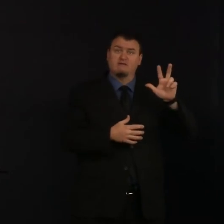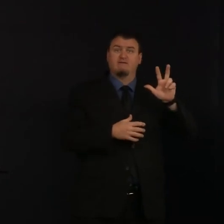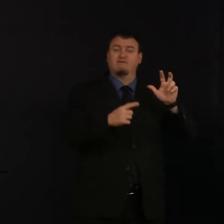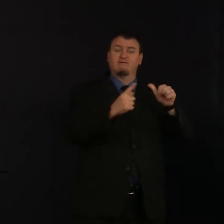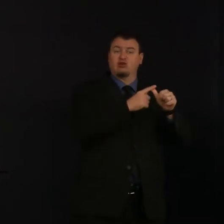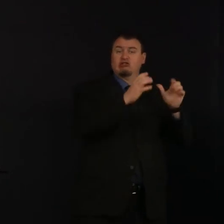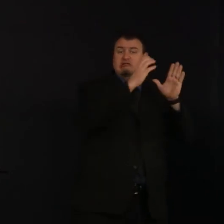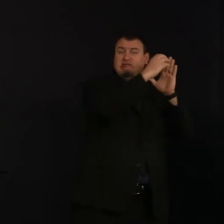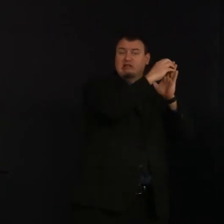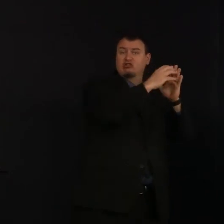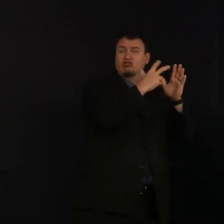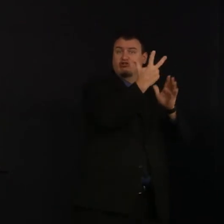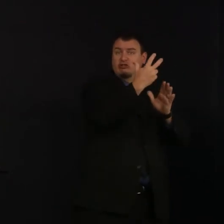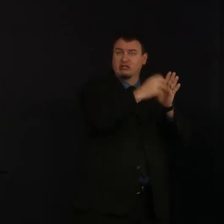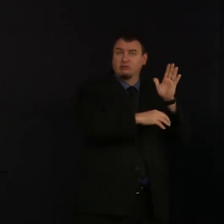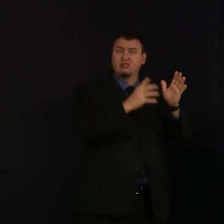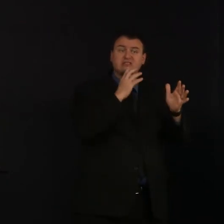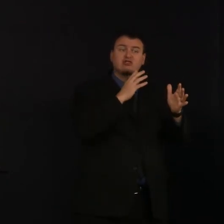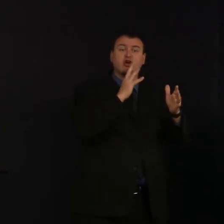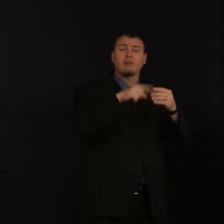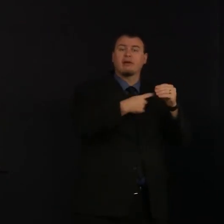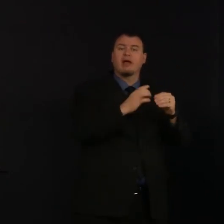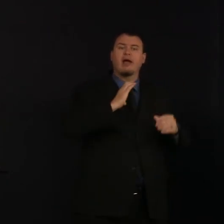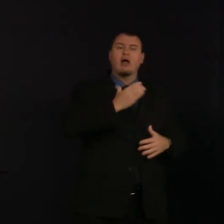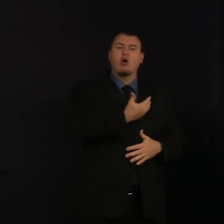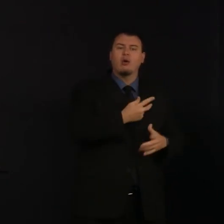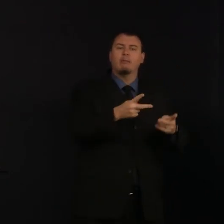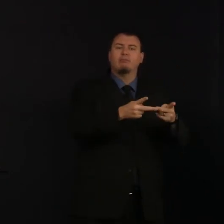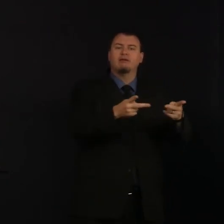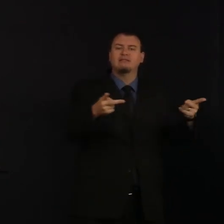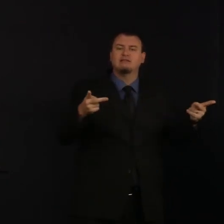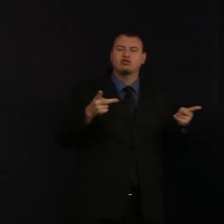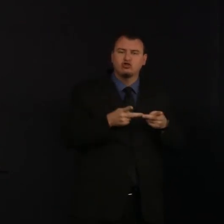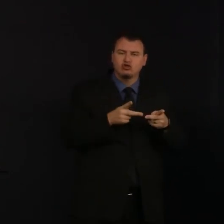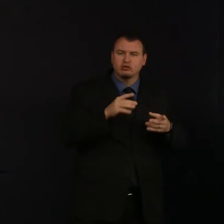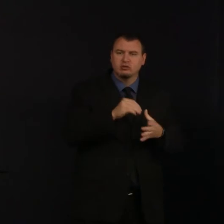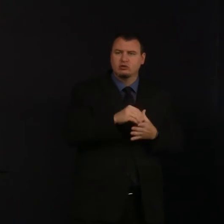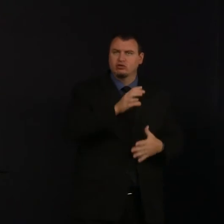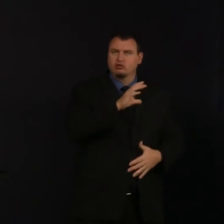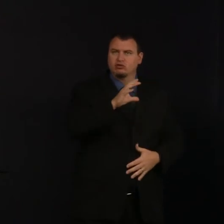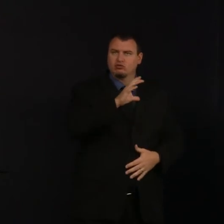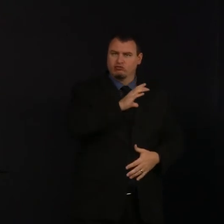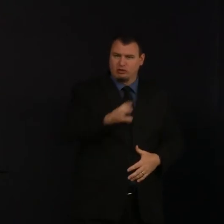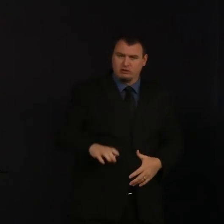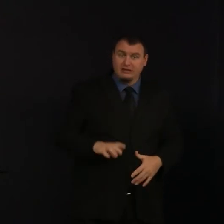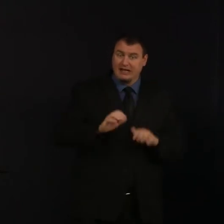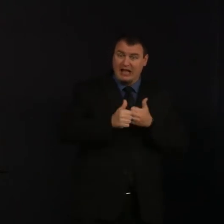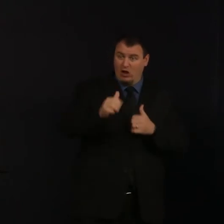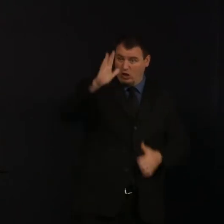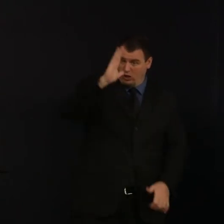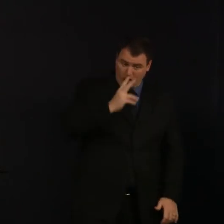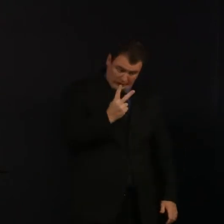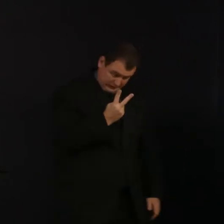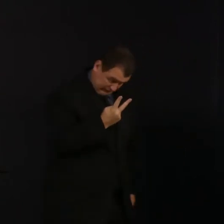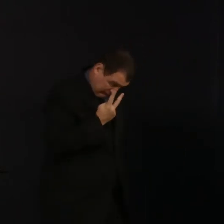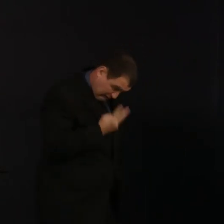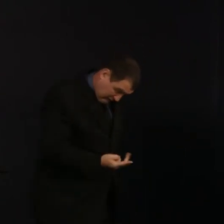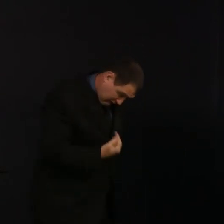Studying the first three chapters, which talk about our position in Christ, how